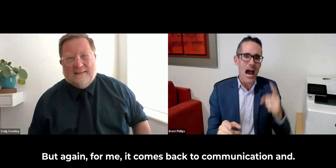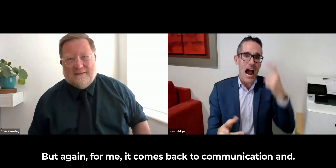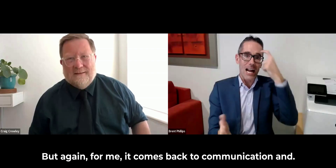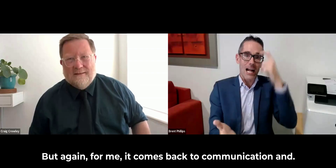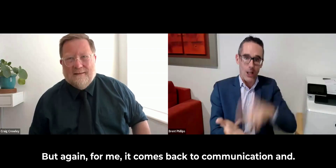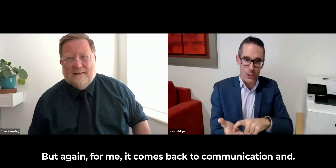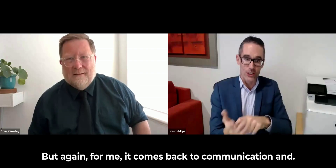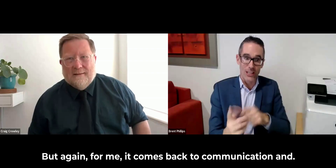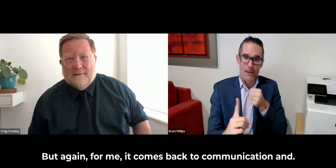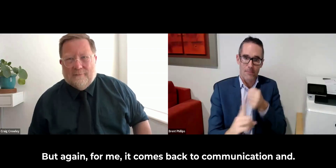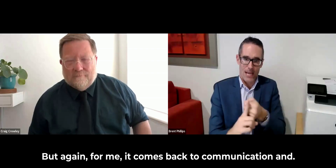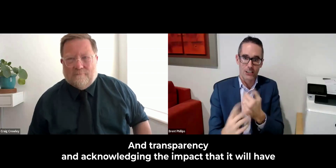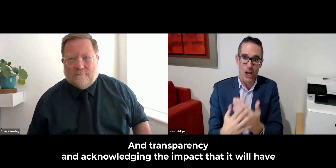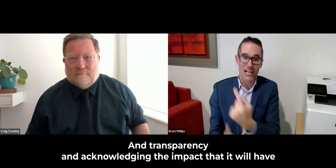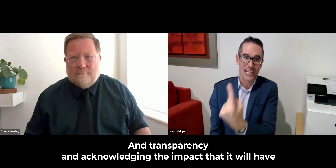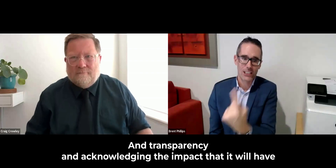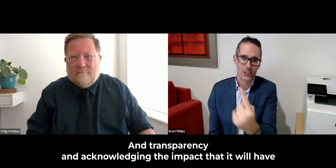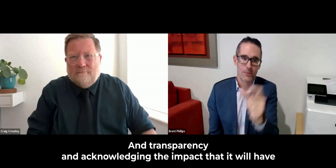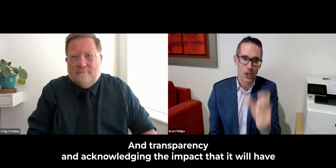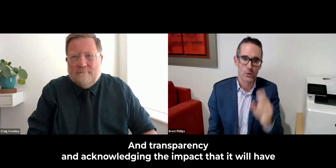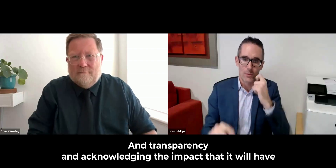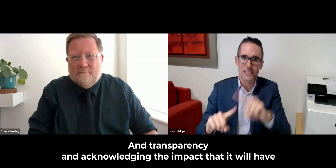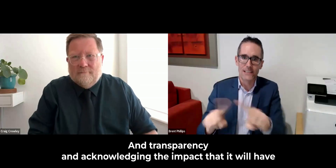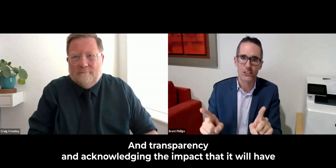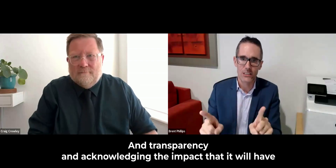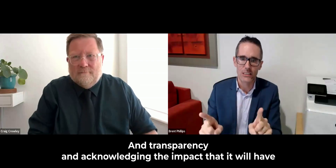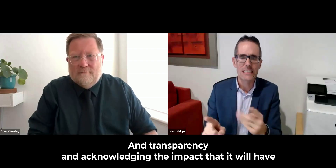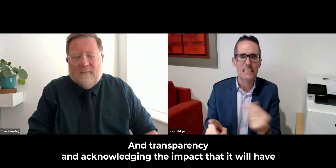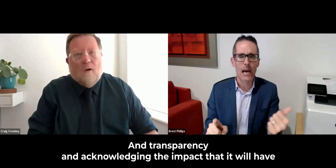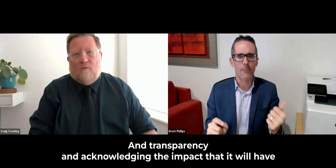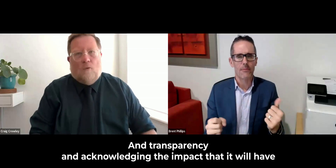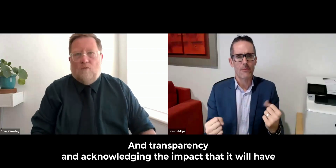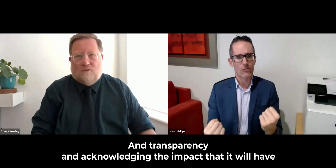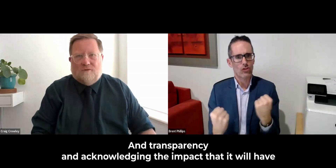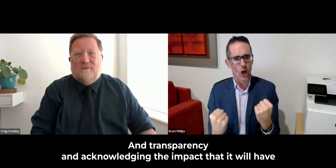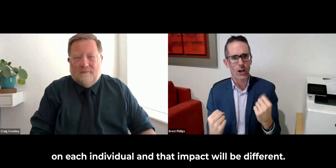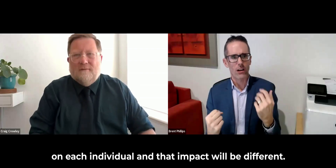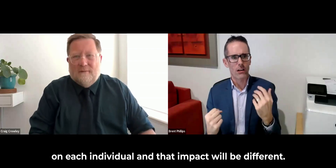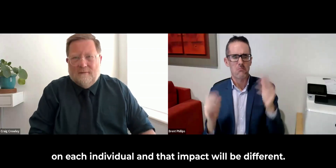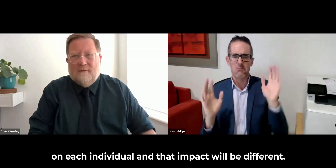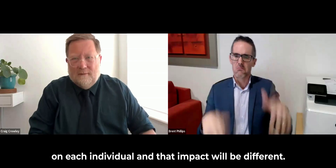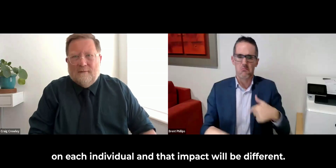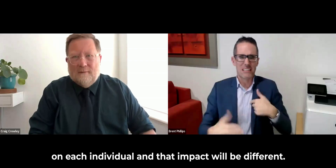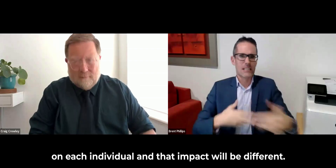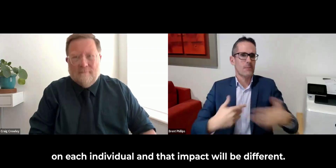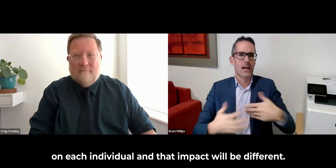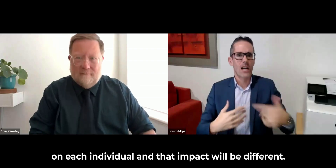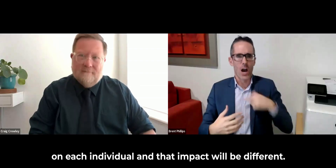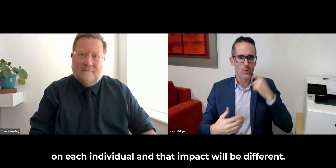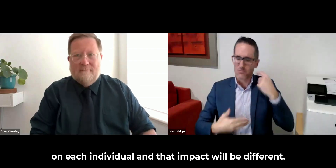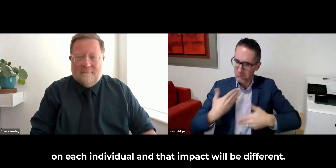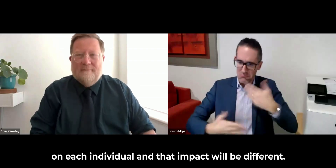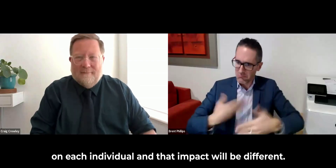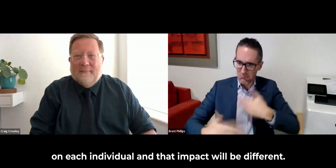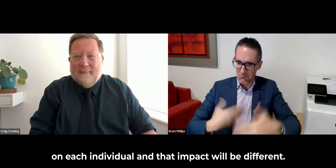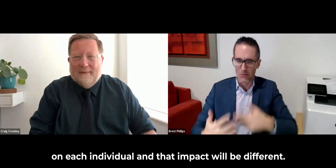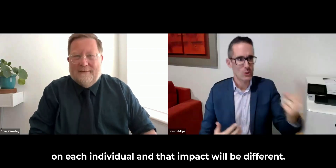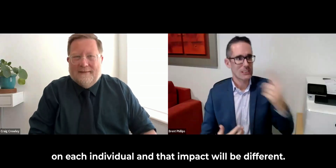back to communication and transparency and acknowledging the impact that it'll have on each individual. And that impact will be different.